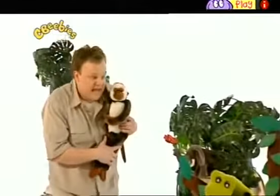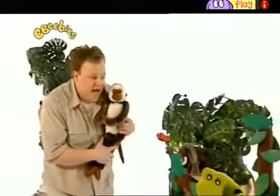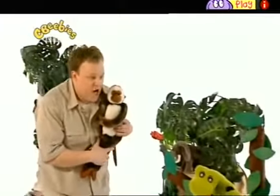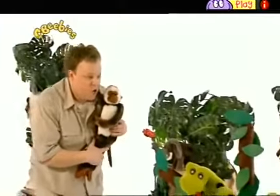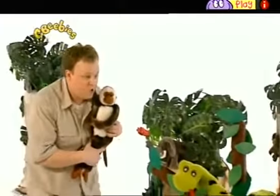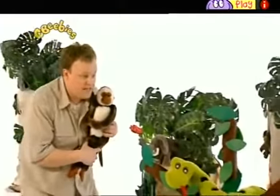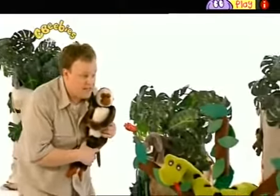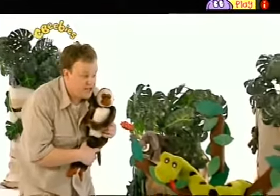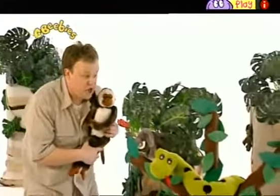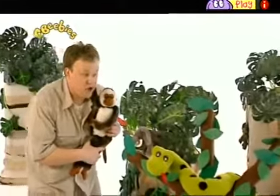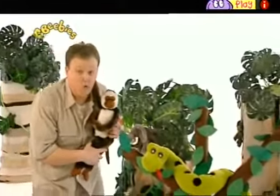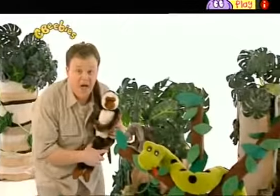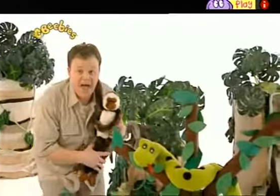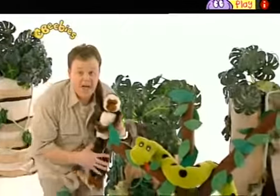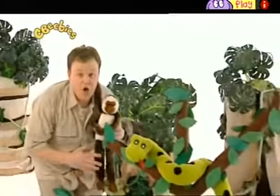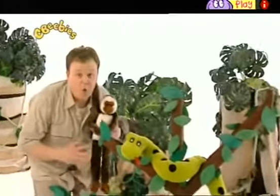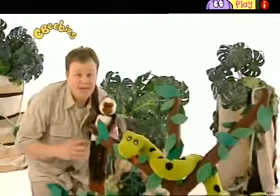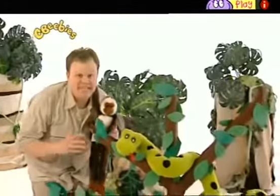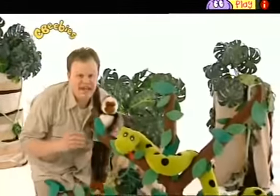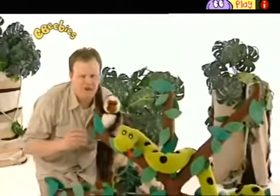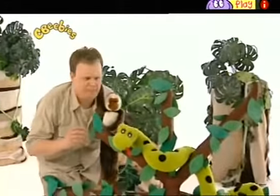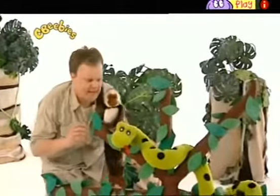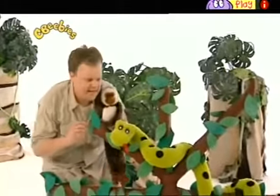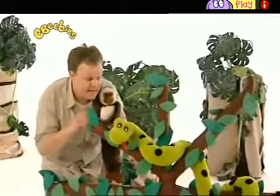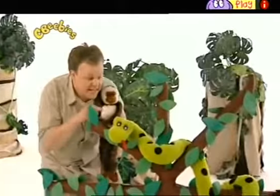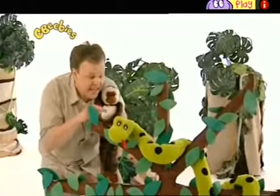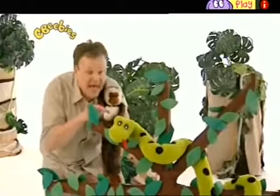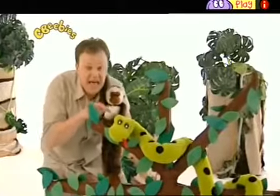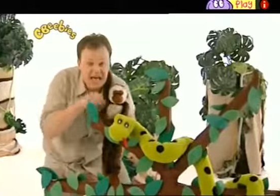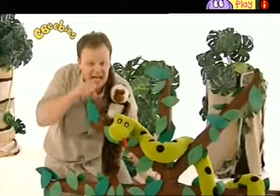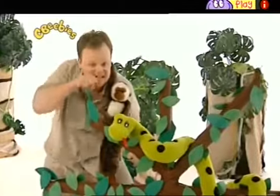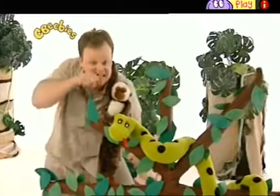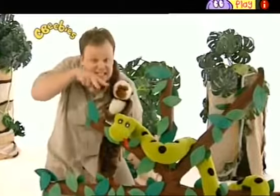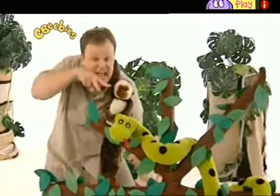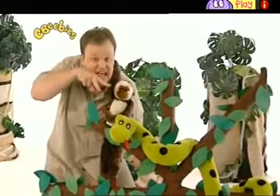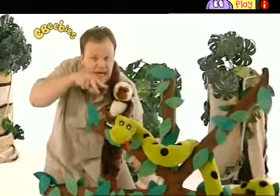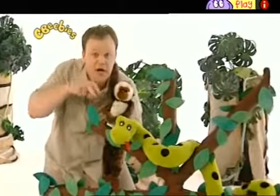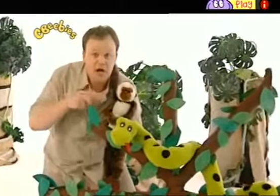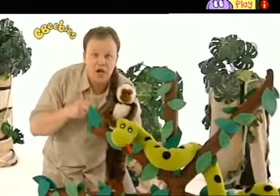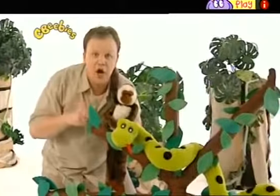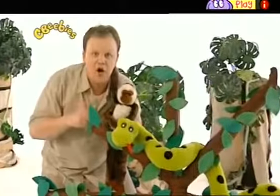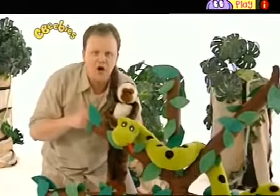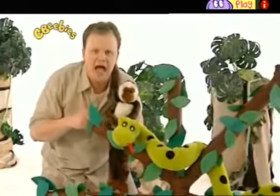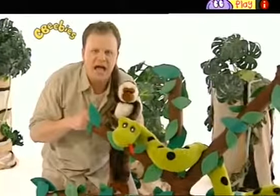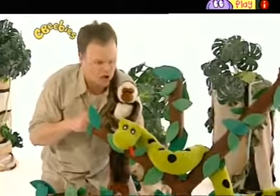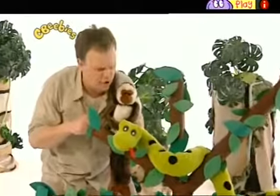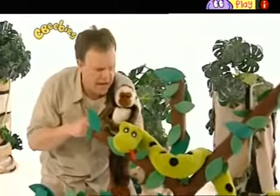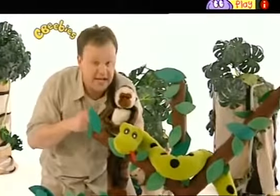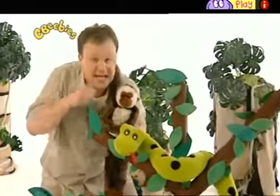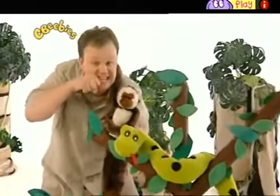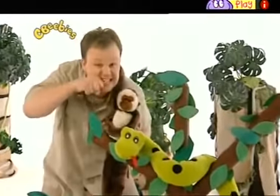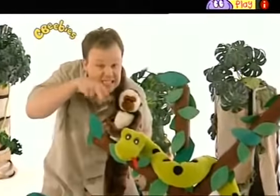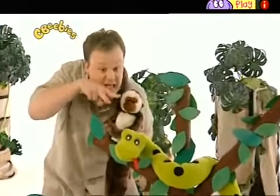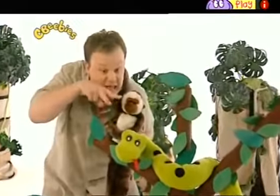Down in the jungle where no one's ever been, there lies a snake, long and green. The snake